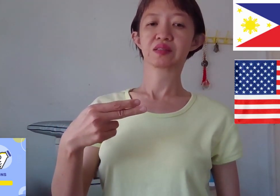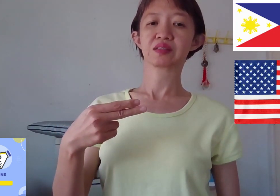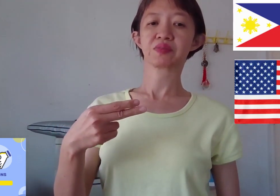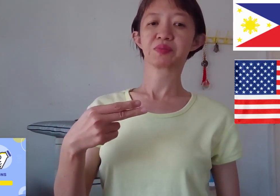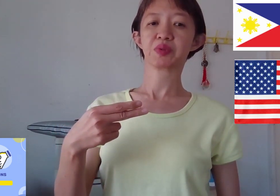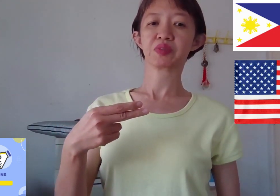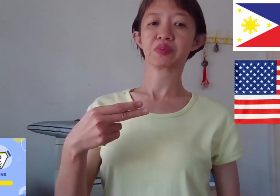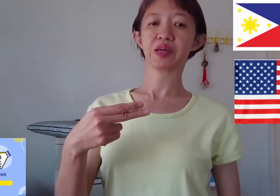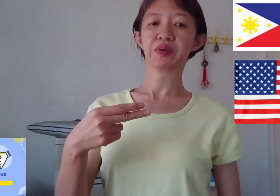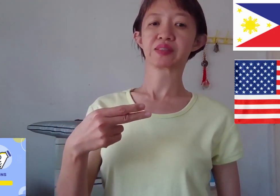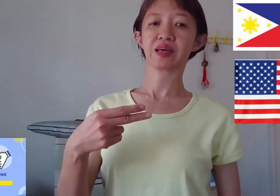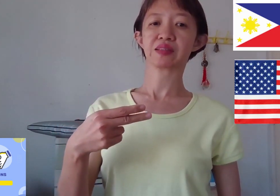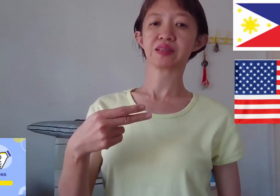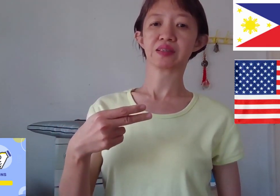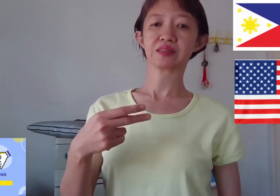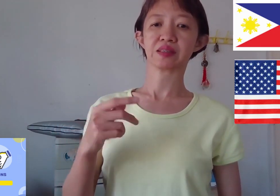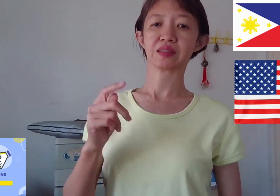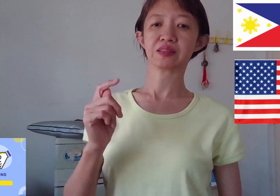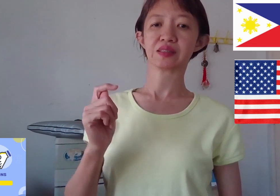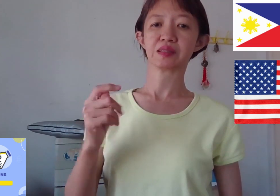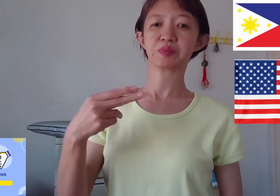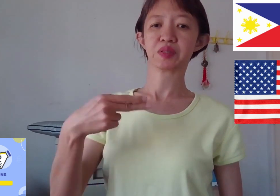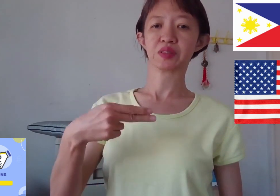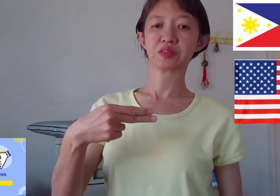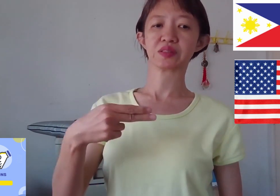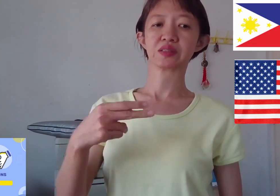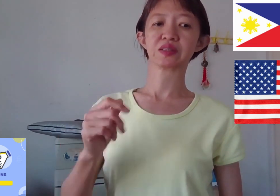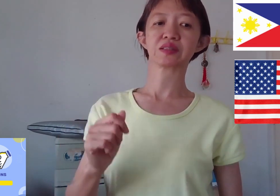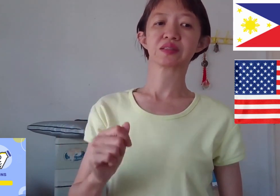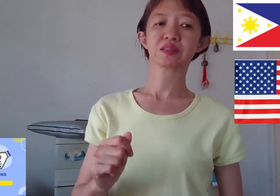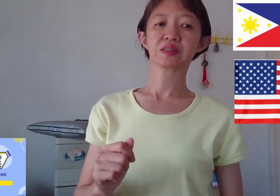That's both for FSL and ASL, the same, Thursday.